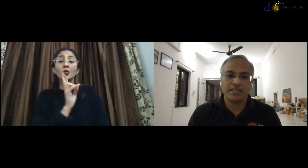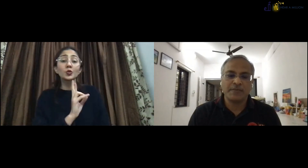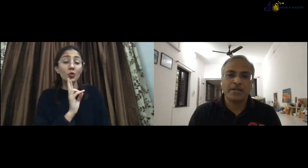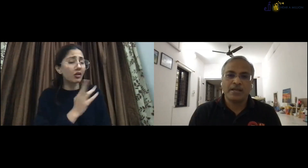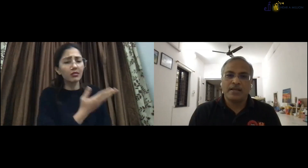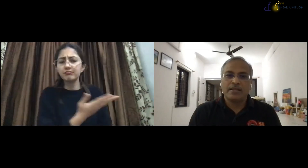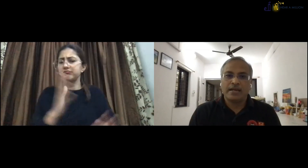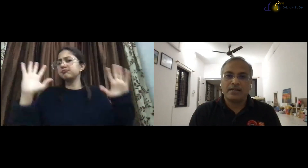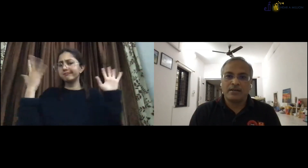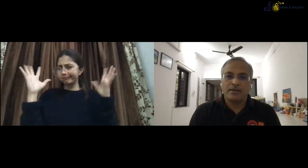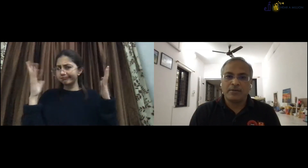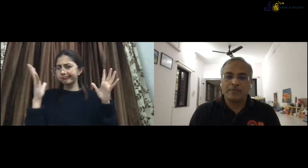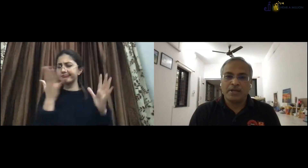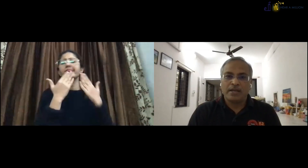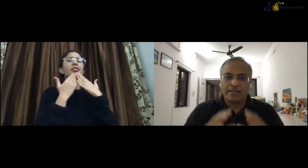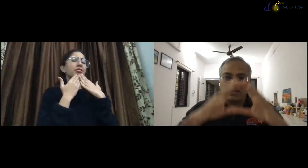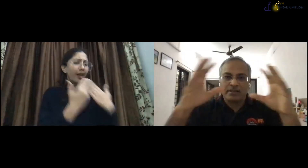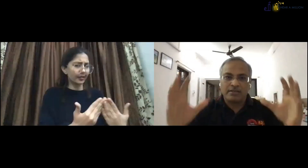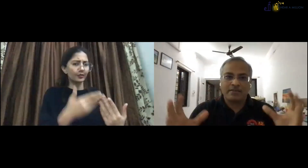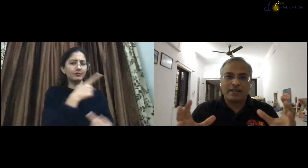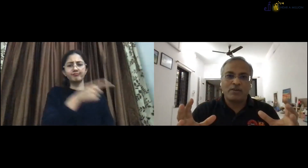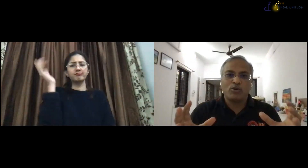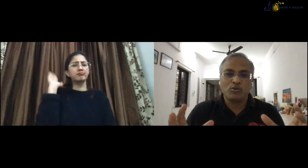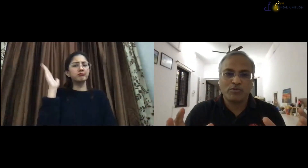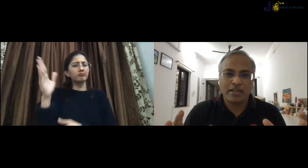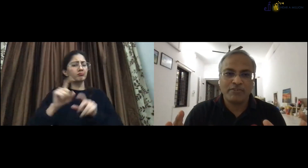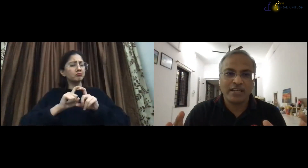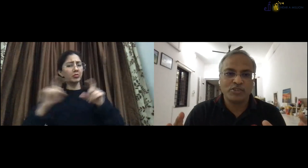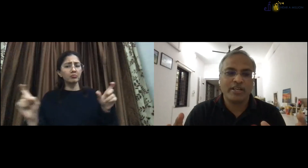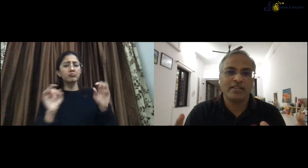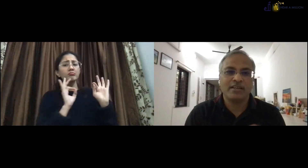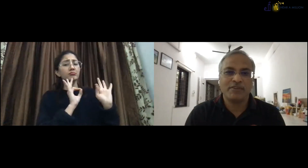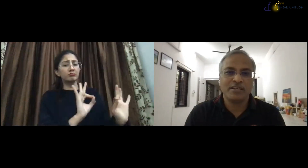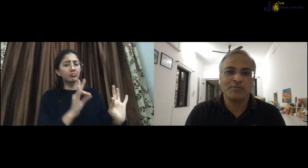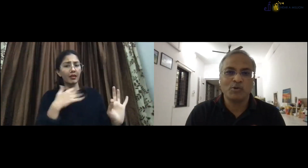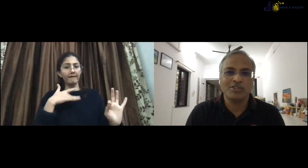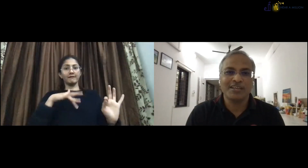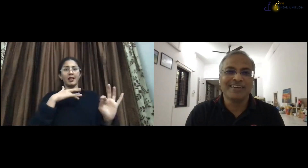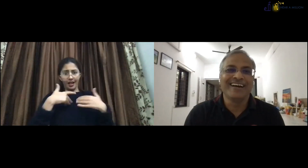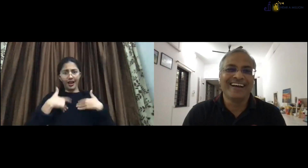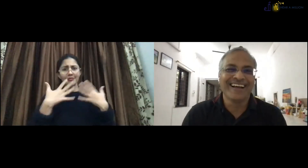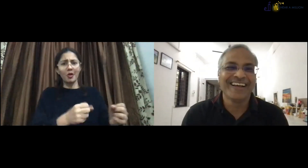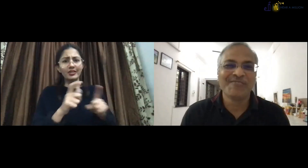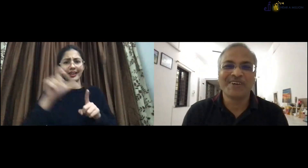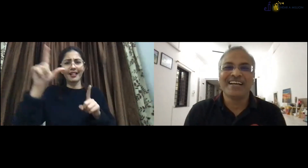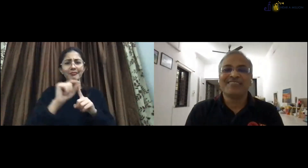wonderful presentation that I think I feel like joining the deaf leadership